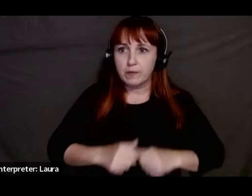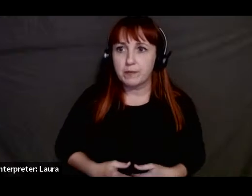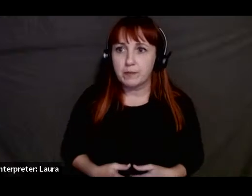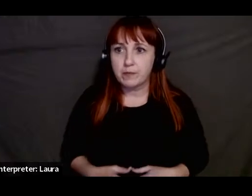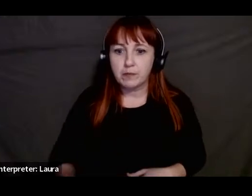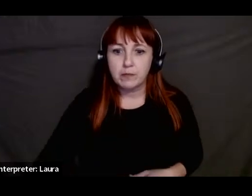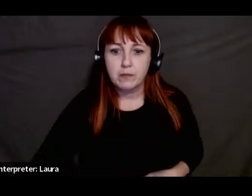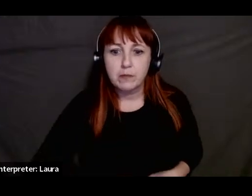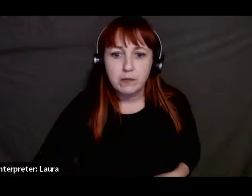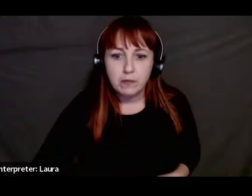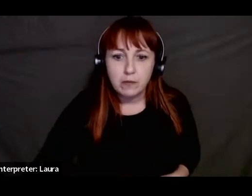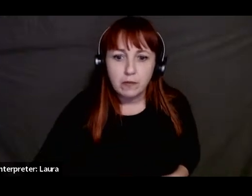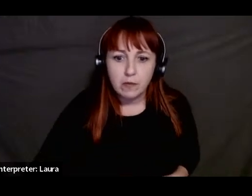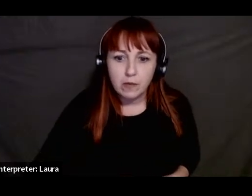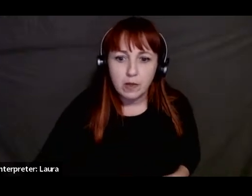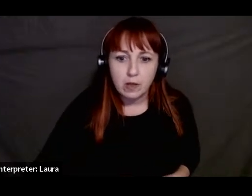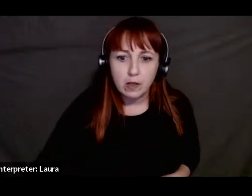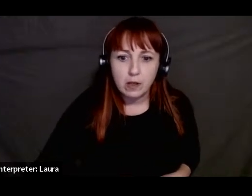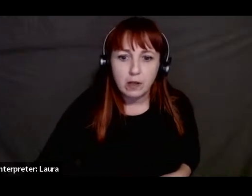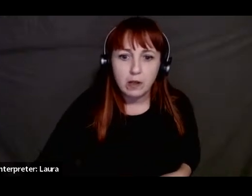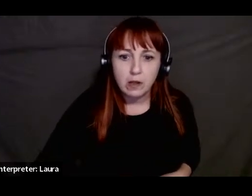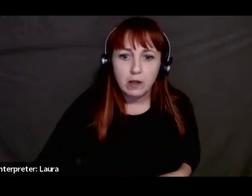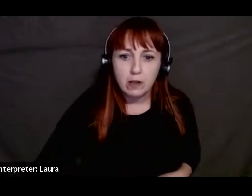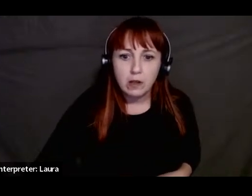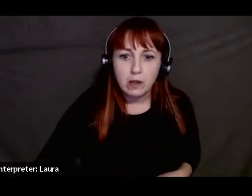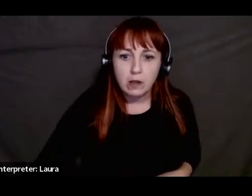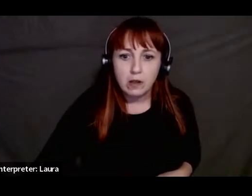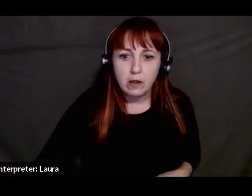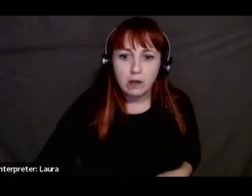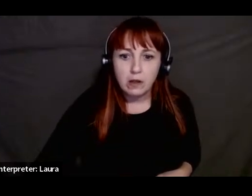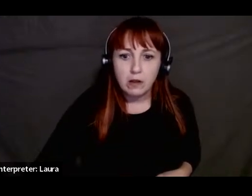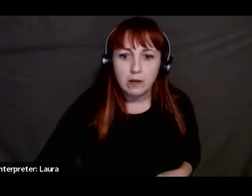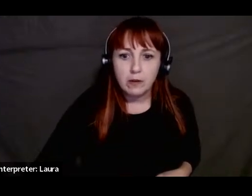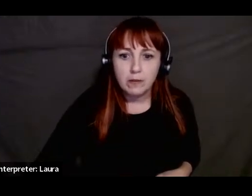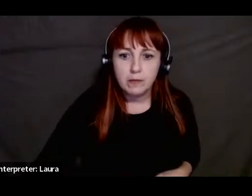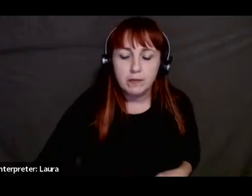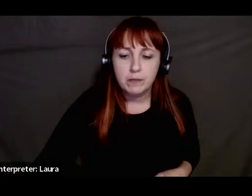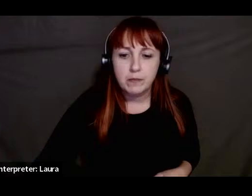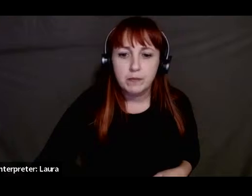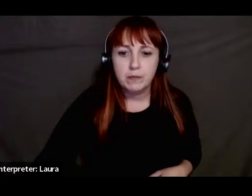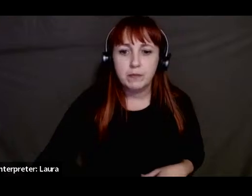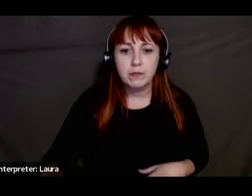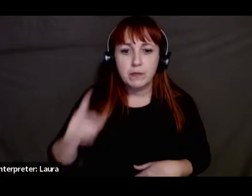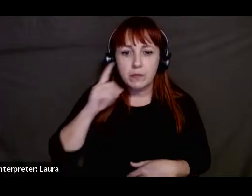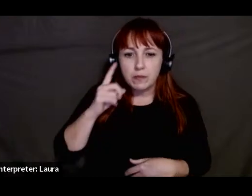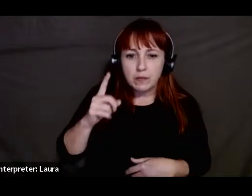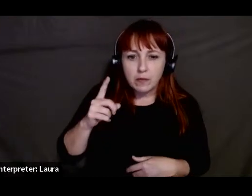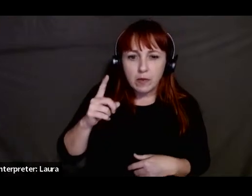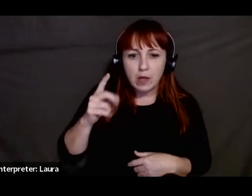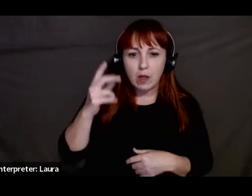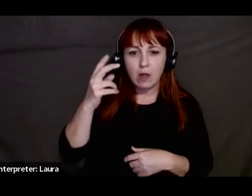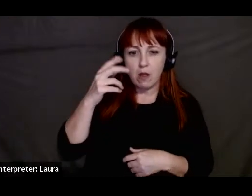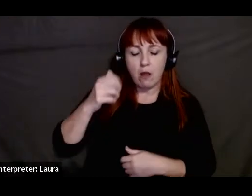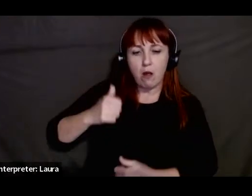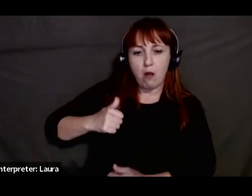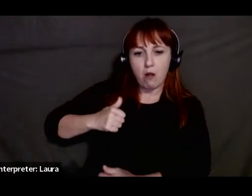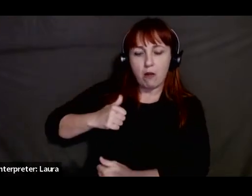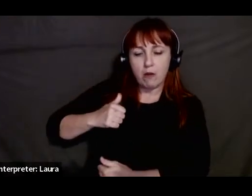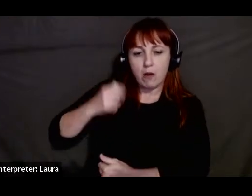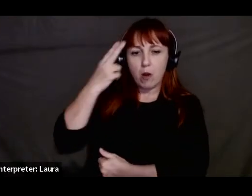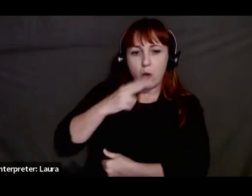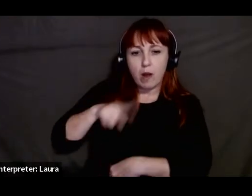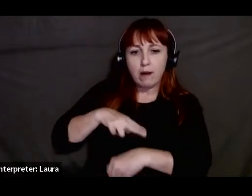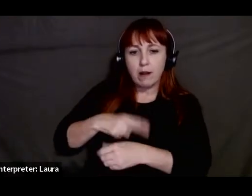region. The Army is a steward of PTA resources as well. The Army's Hawaii Natural Resources